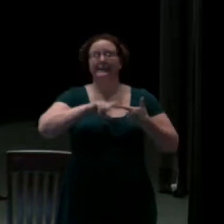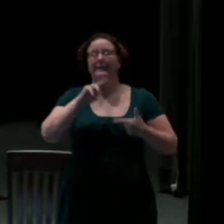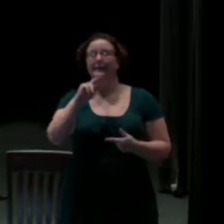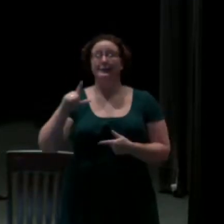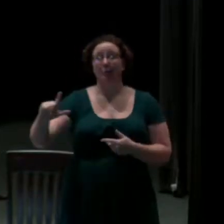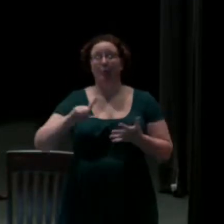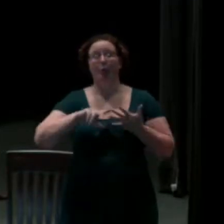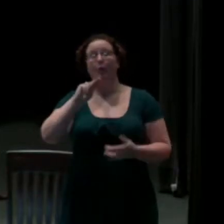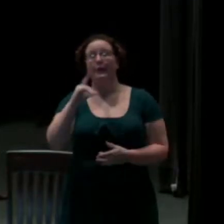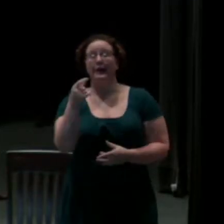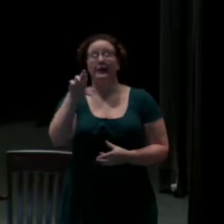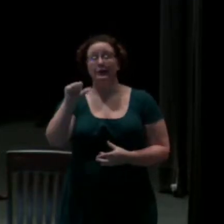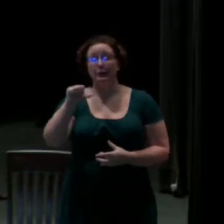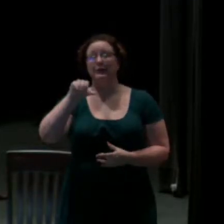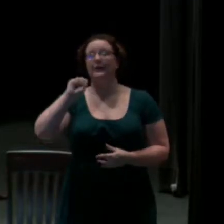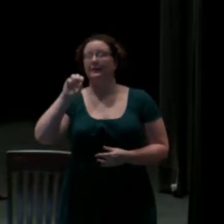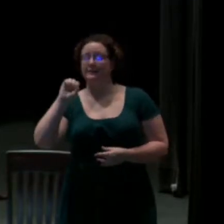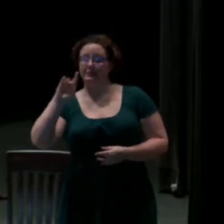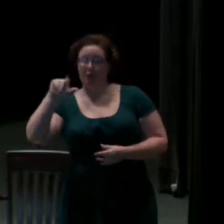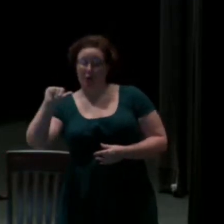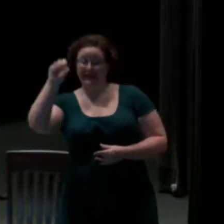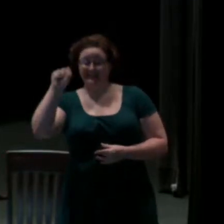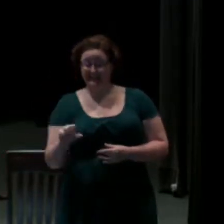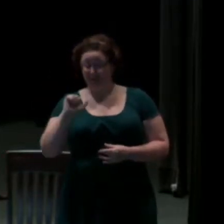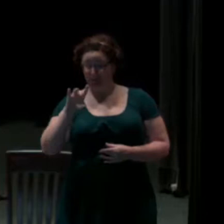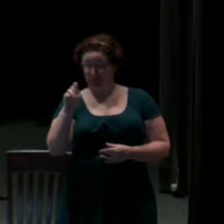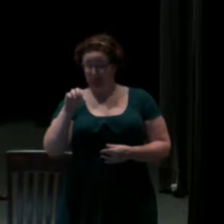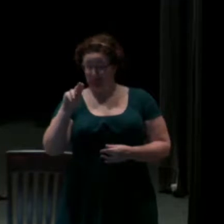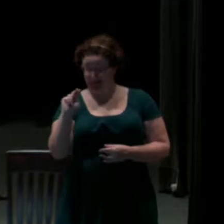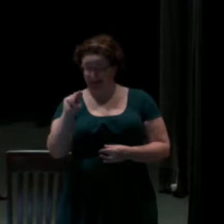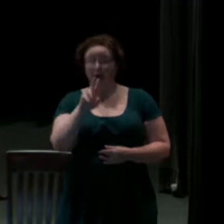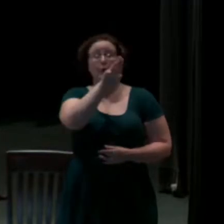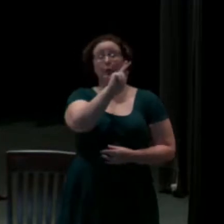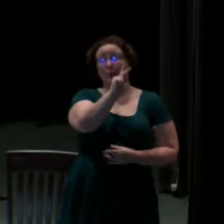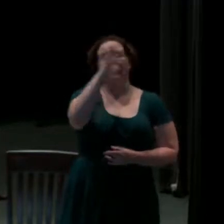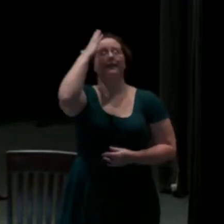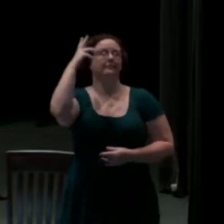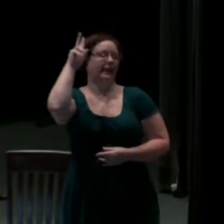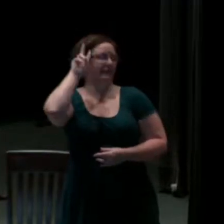Nepal, Nigeria, Somalia, South Sudan, United Kingdom, and Vietnam.